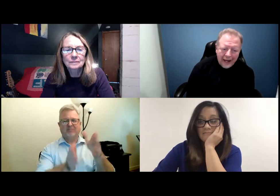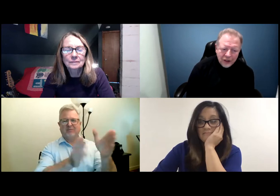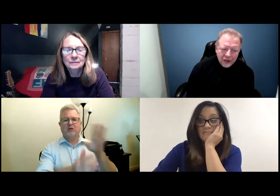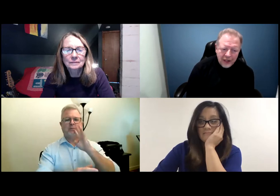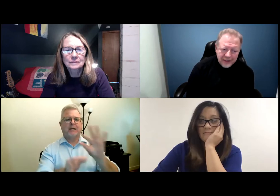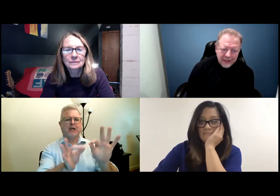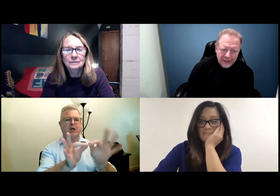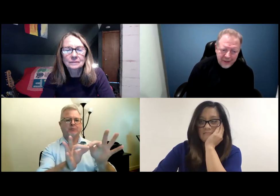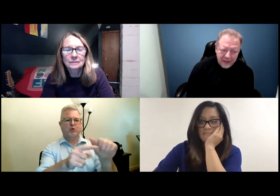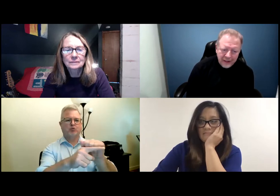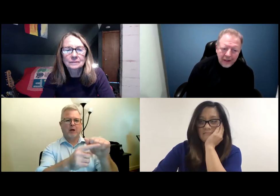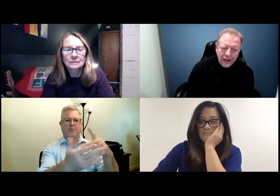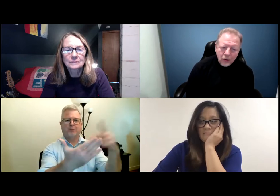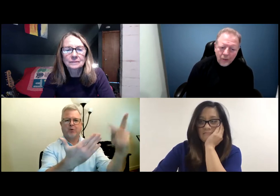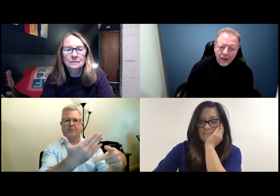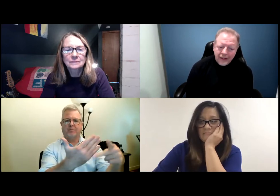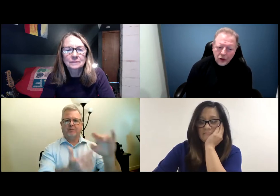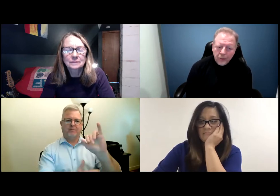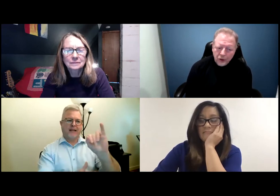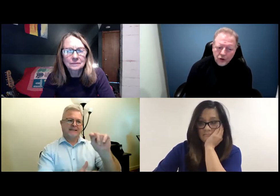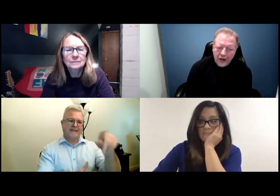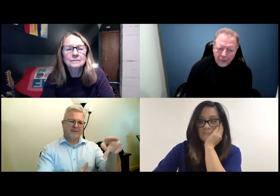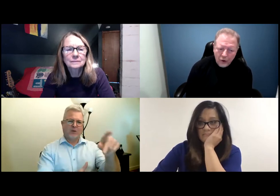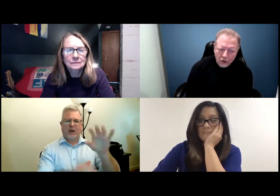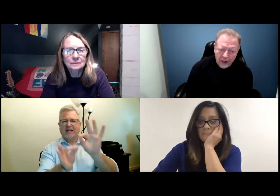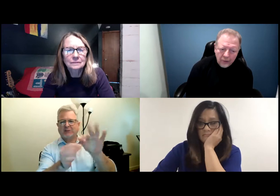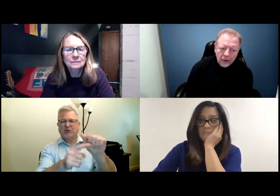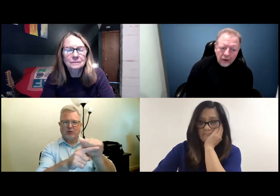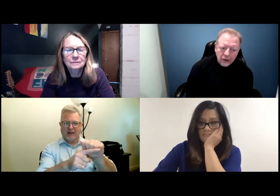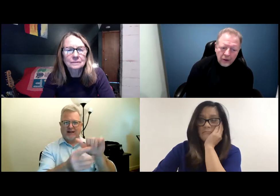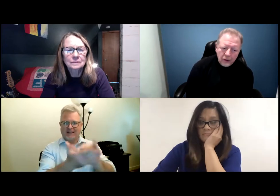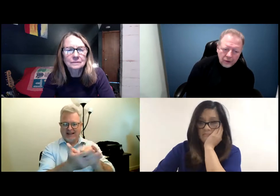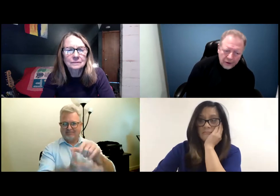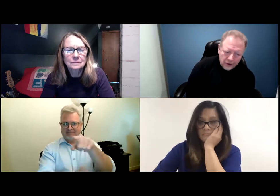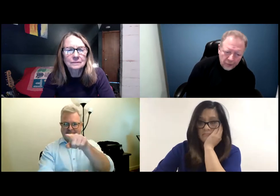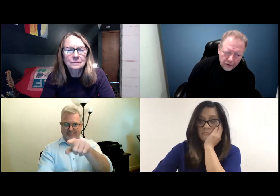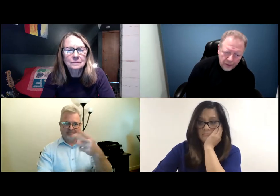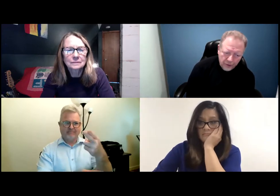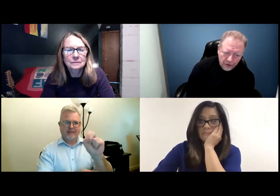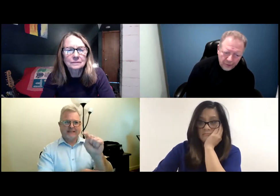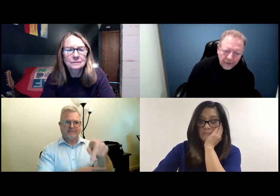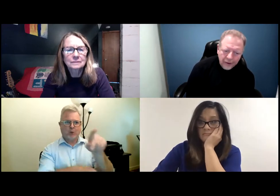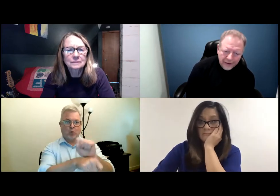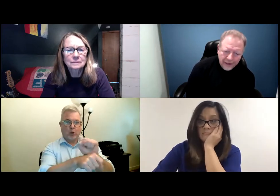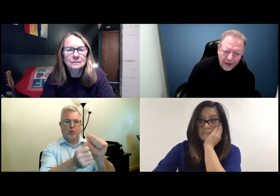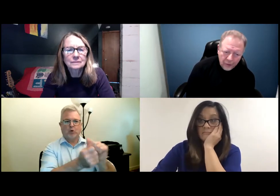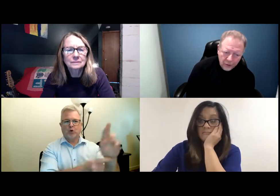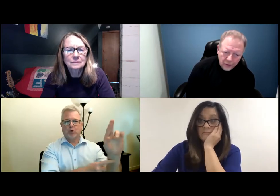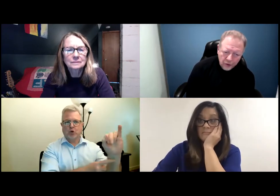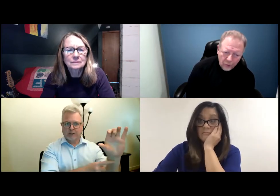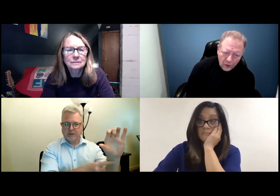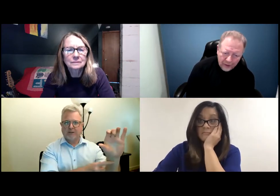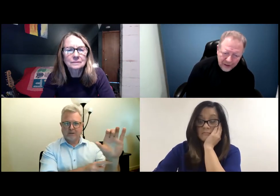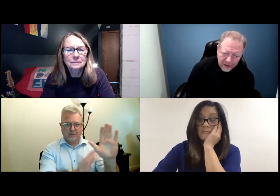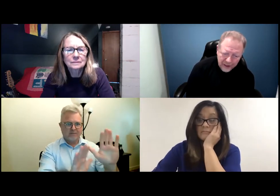about HSTP and talking about the interpreter training program, the interpreter training program at the time when you were